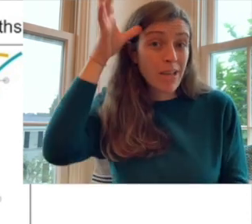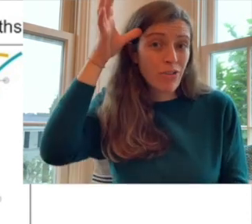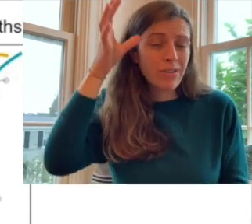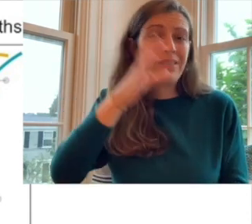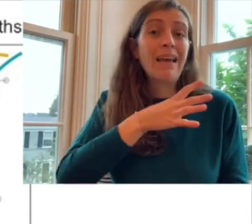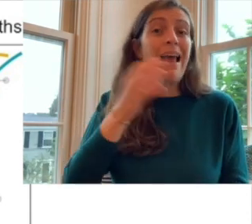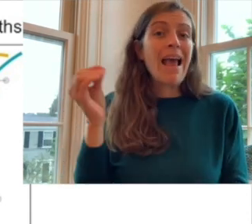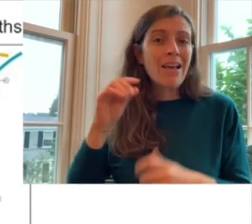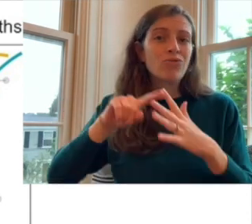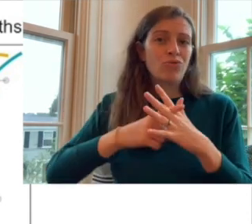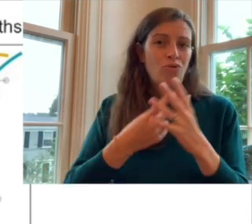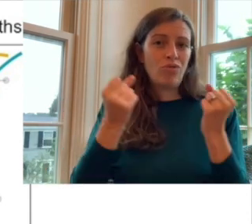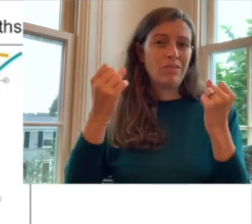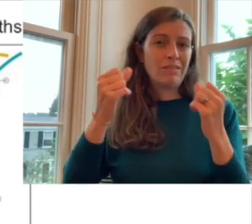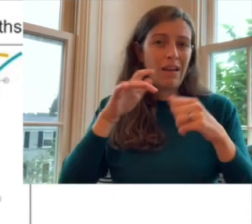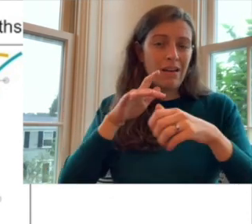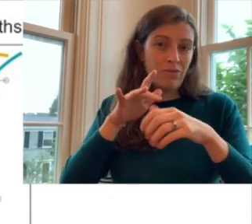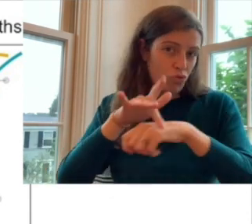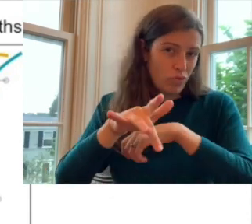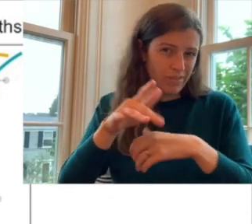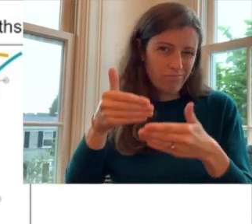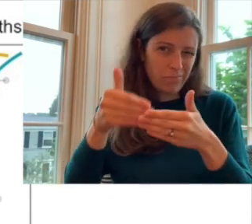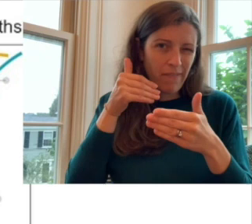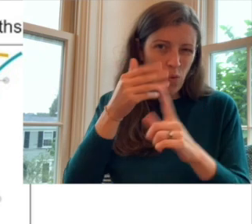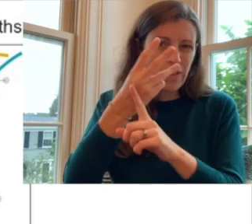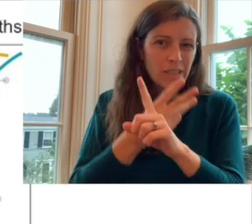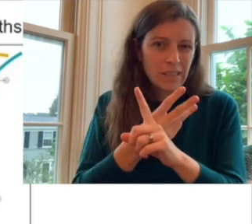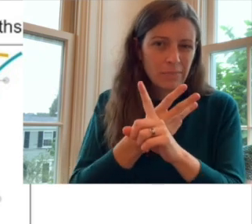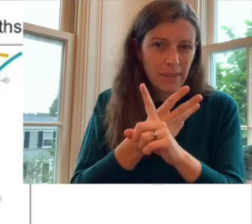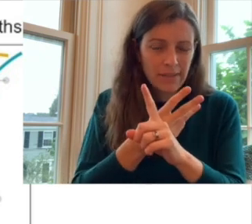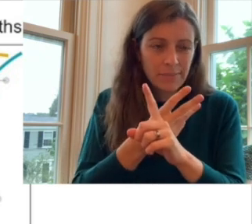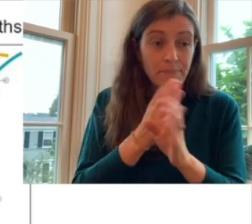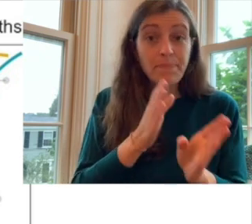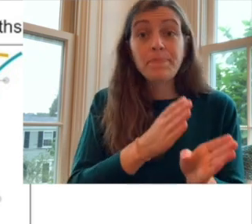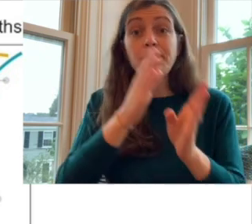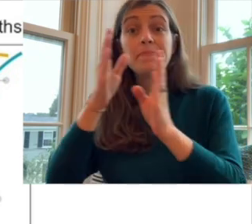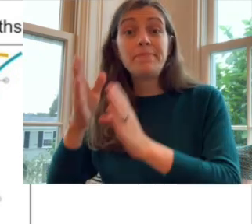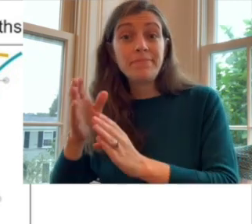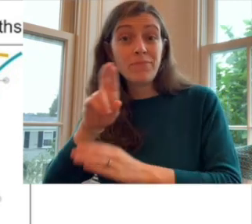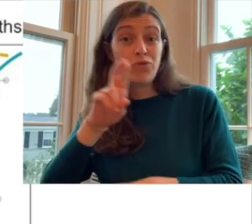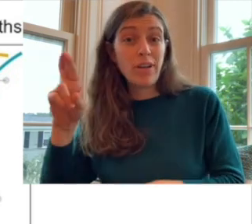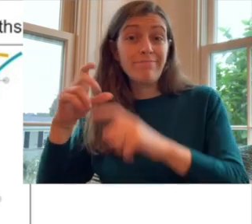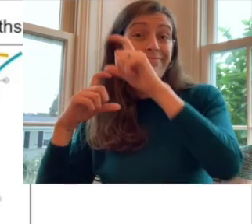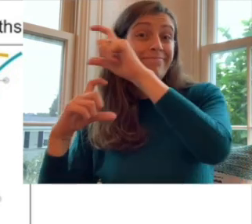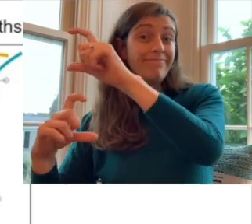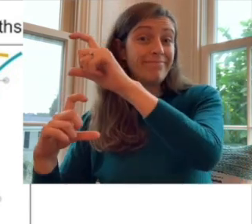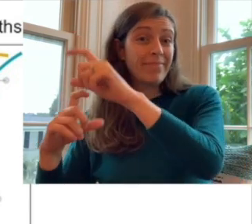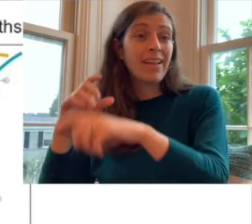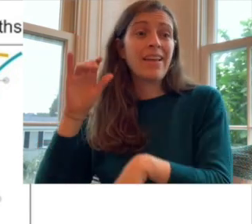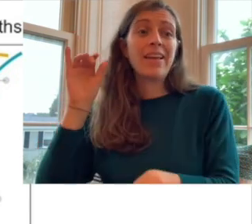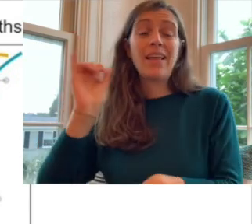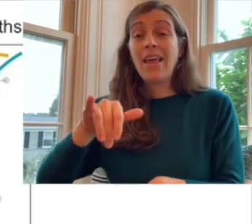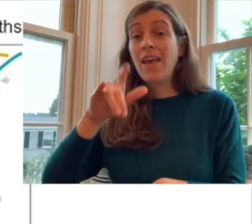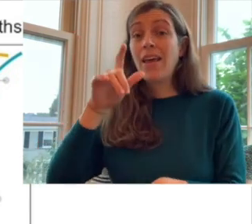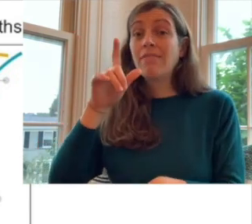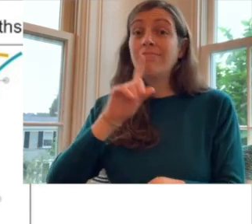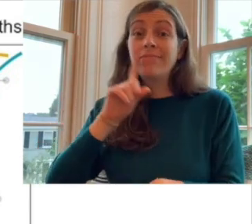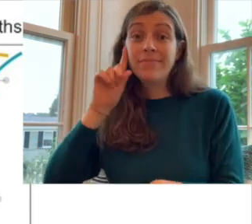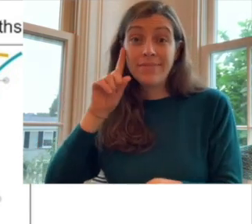ideal language learning environment. In the middle, you can see the children who have deaf parents or who have hearing parents but were exposed to ASL